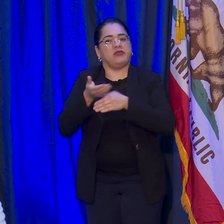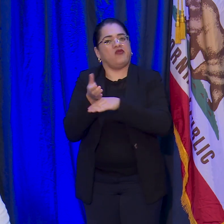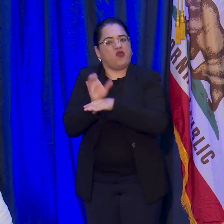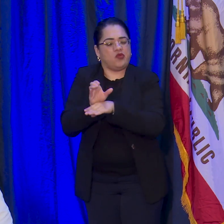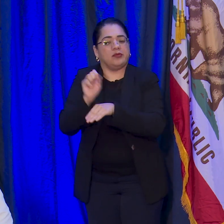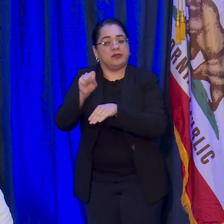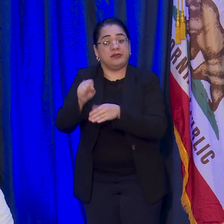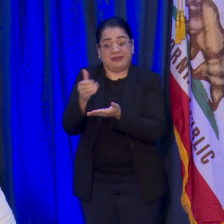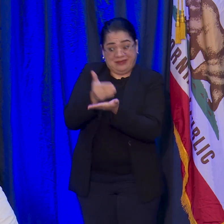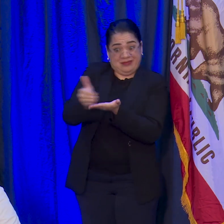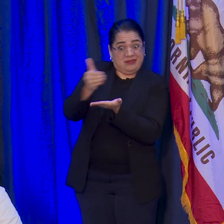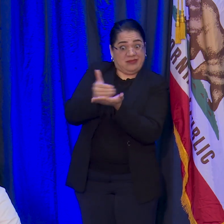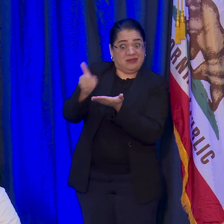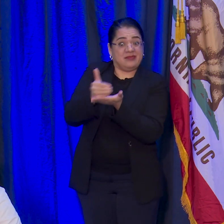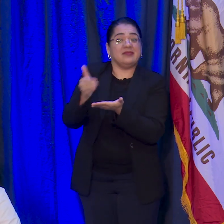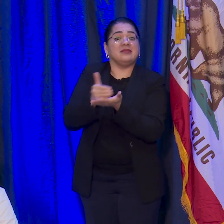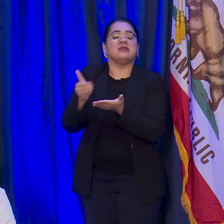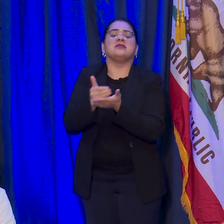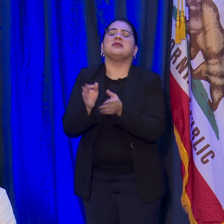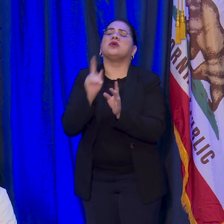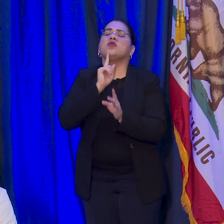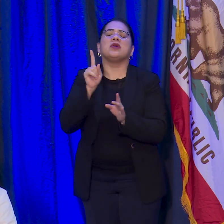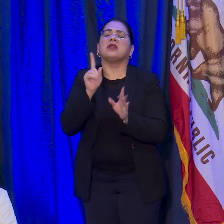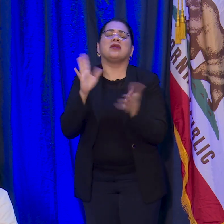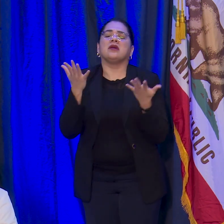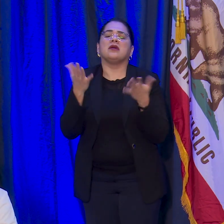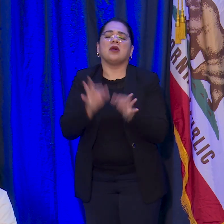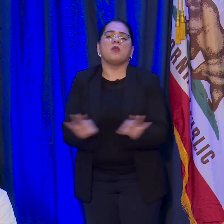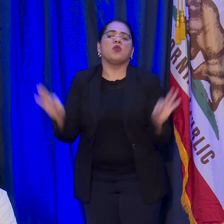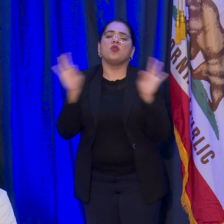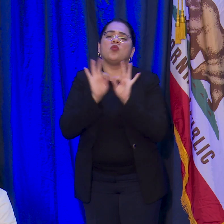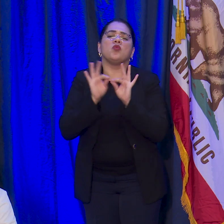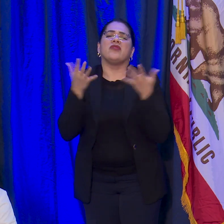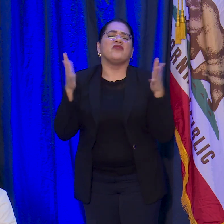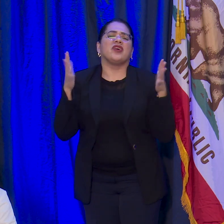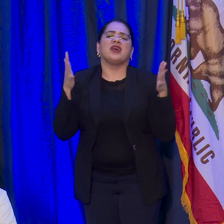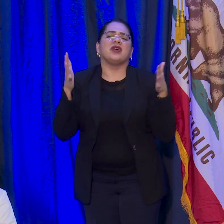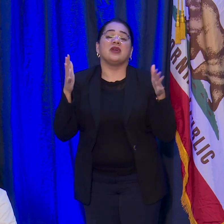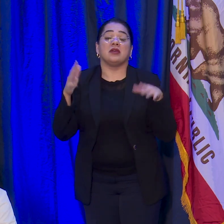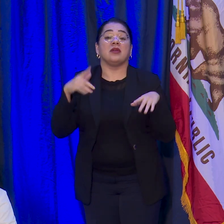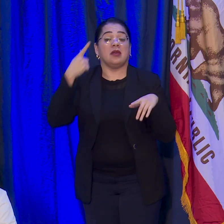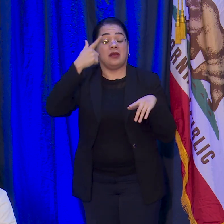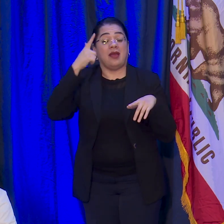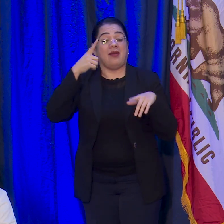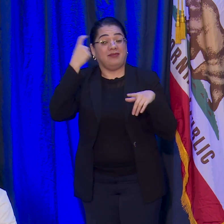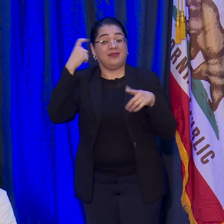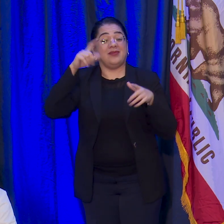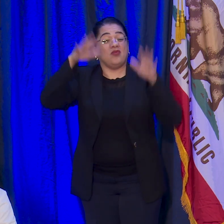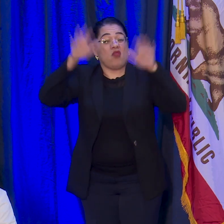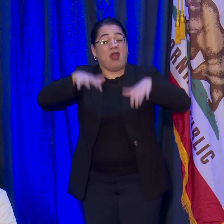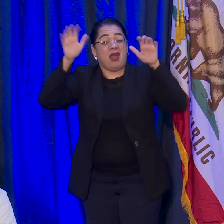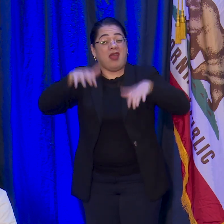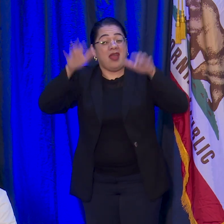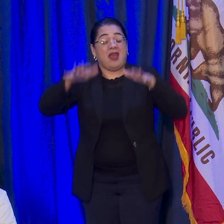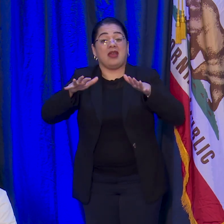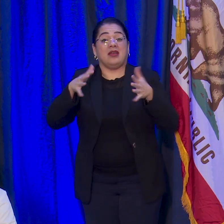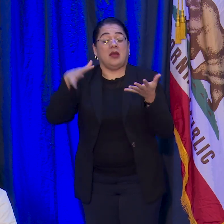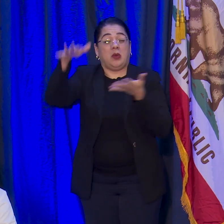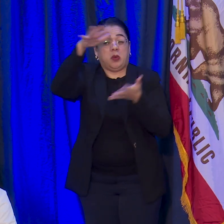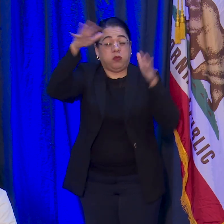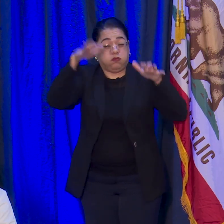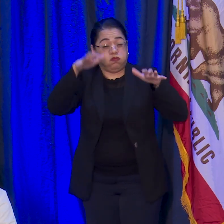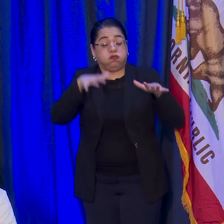Street sweeping is a critical public health and storm management function. And so